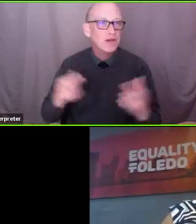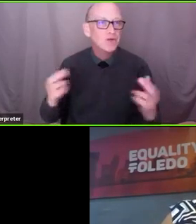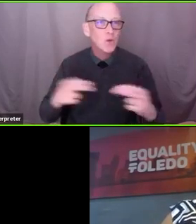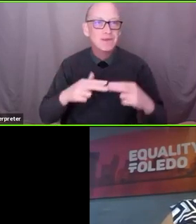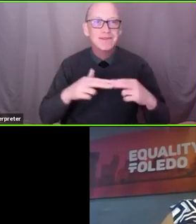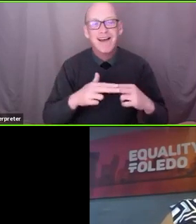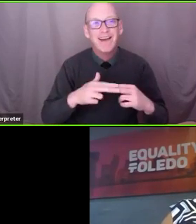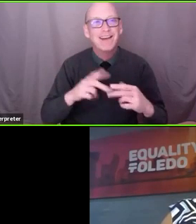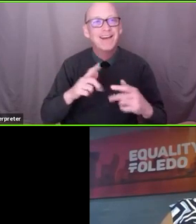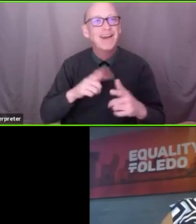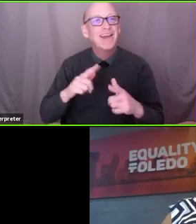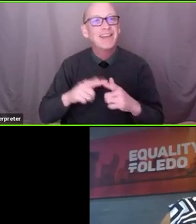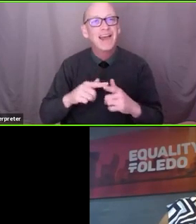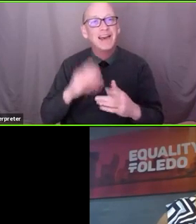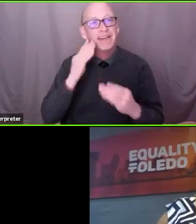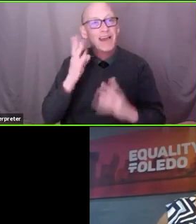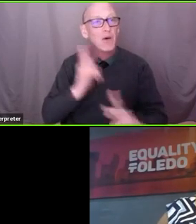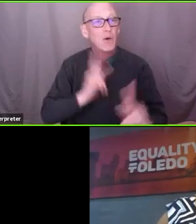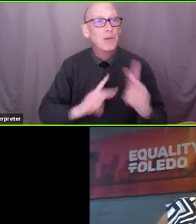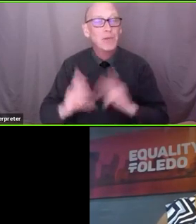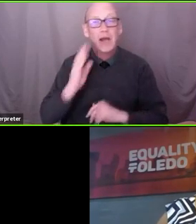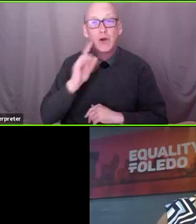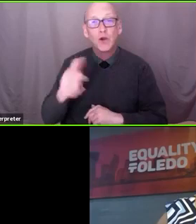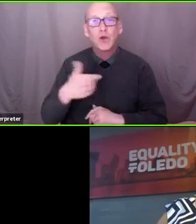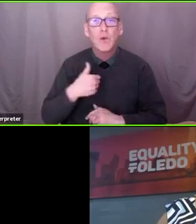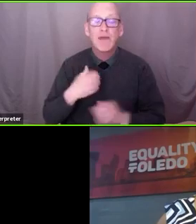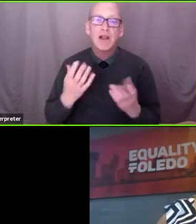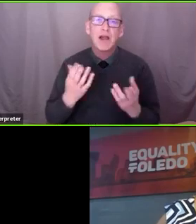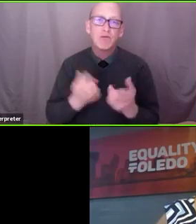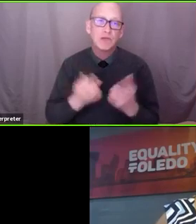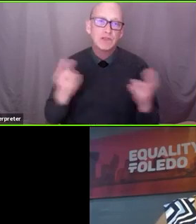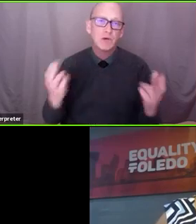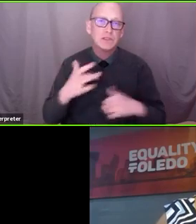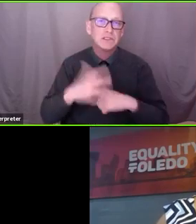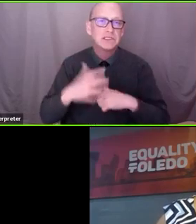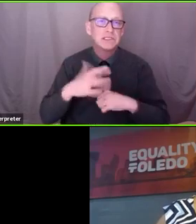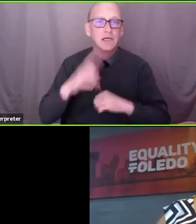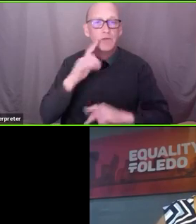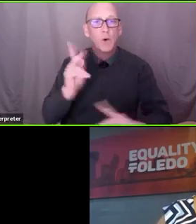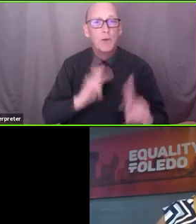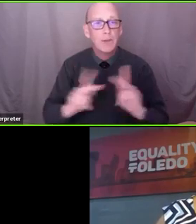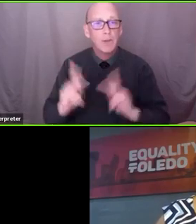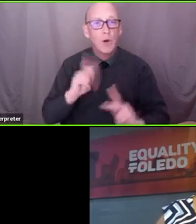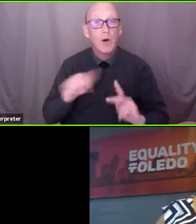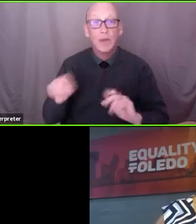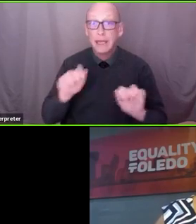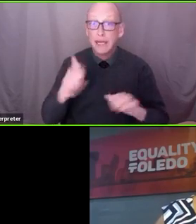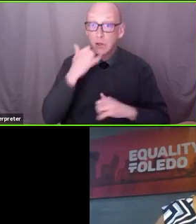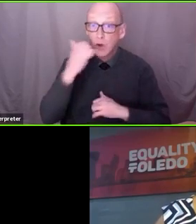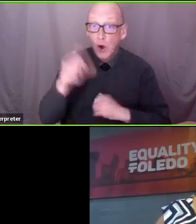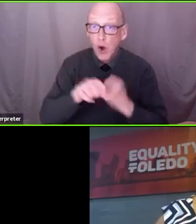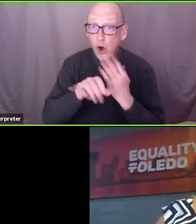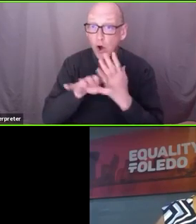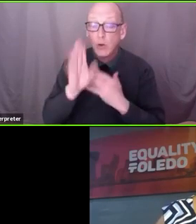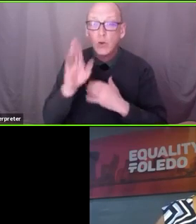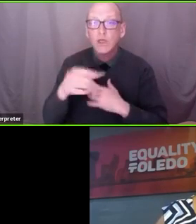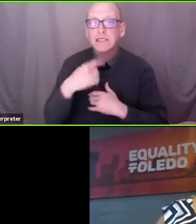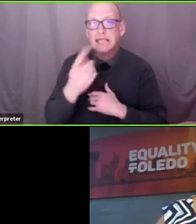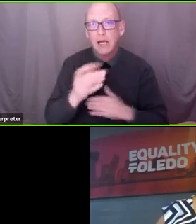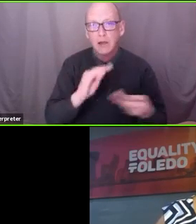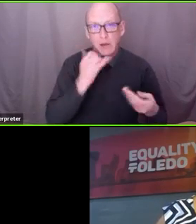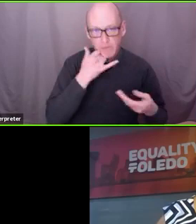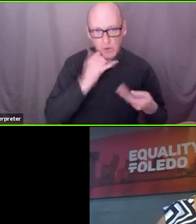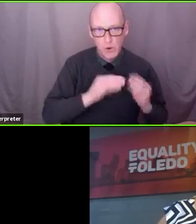just let folks know, I know you have a lot of resources available for folks and they can call you. We're going to give that number in just a